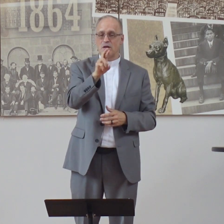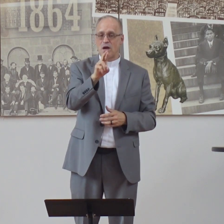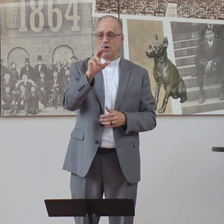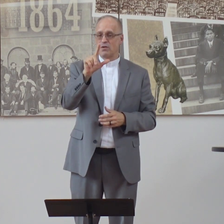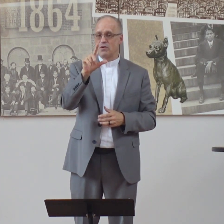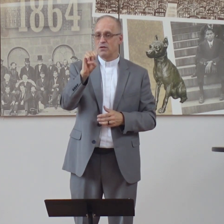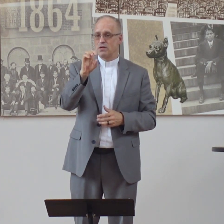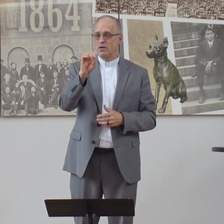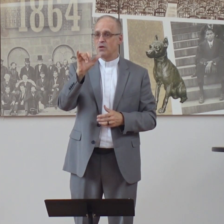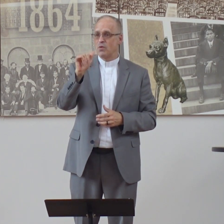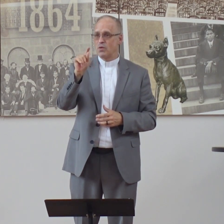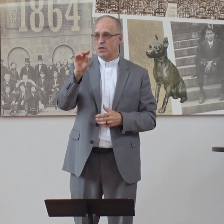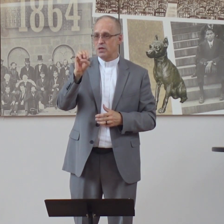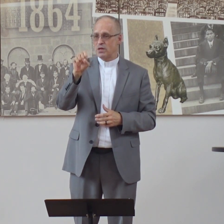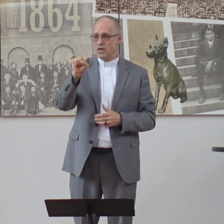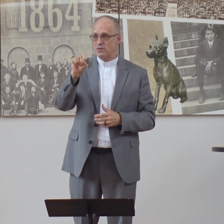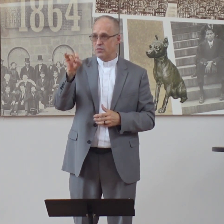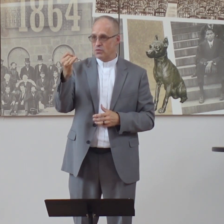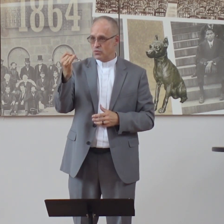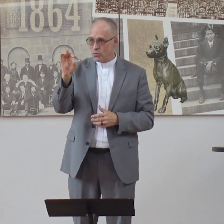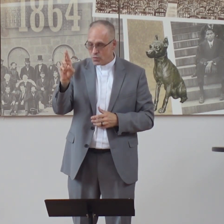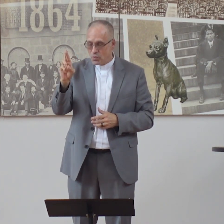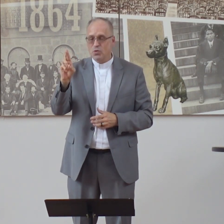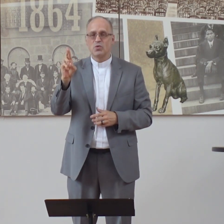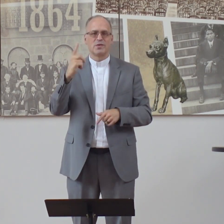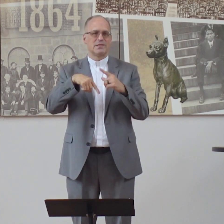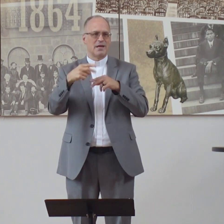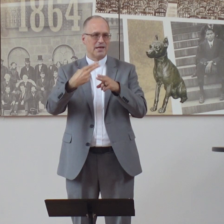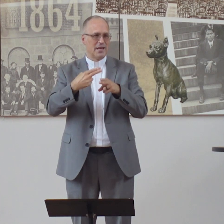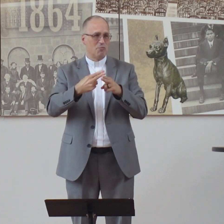Reverend Leo Yates, Dr. Reverend Leo Yates.